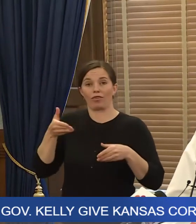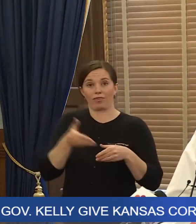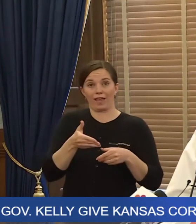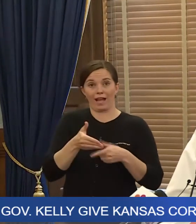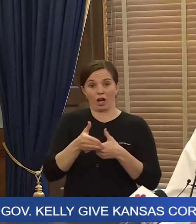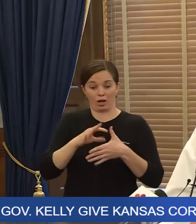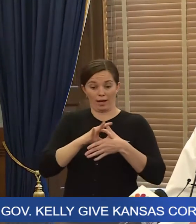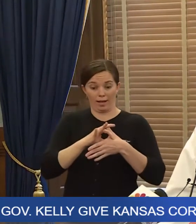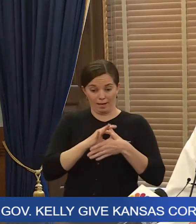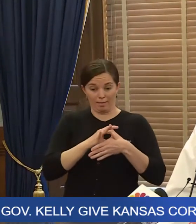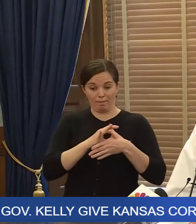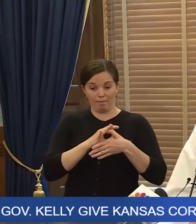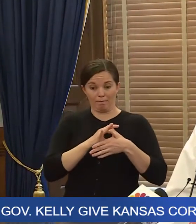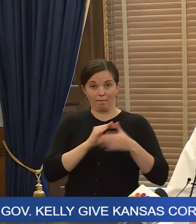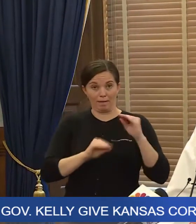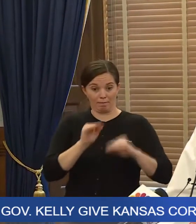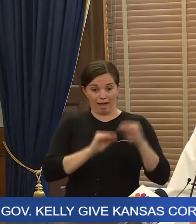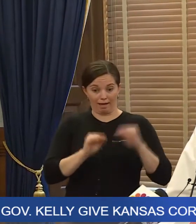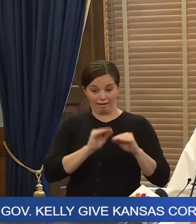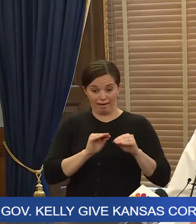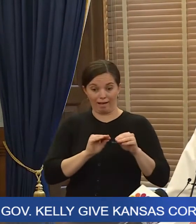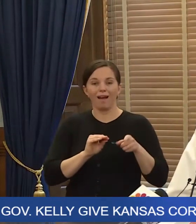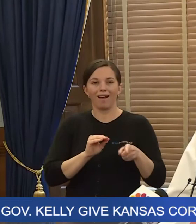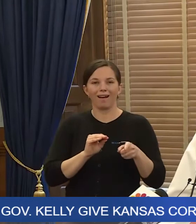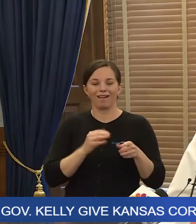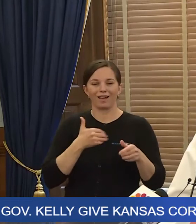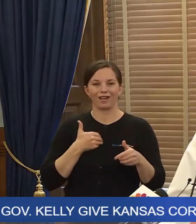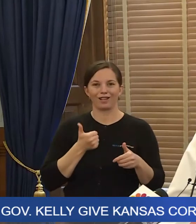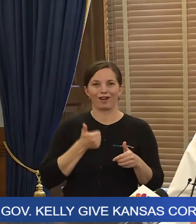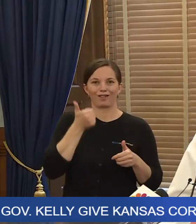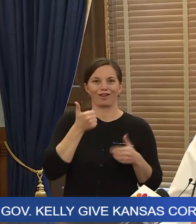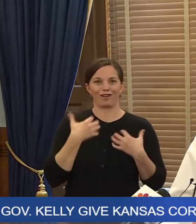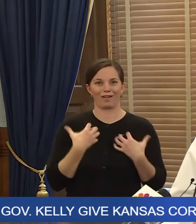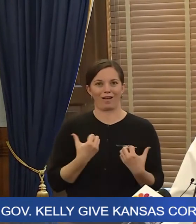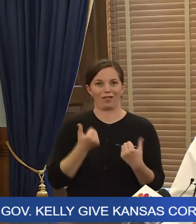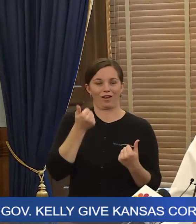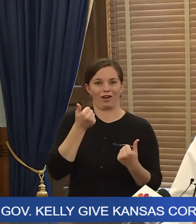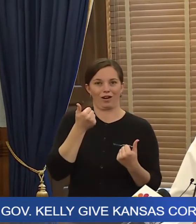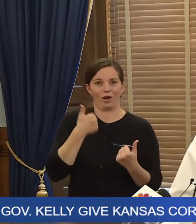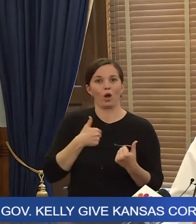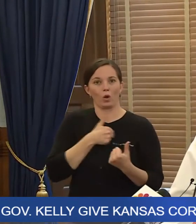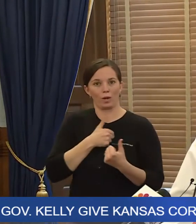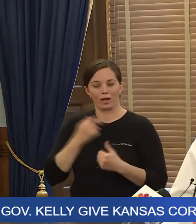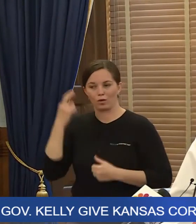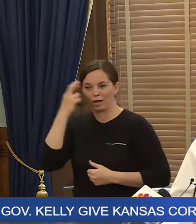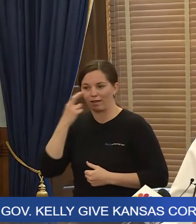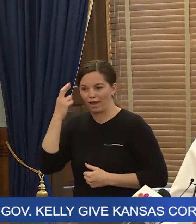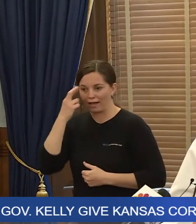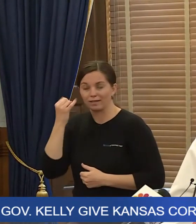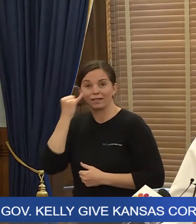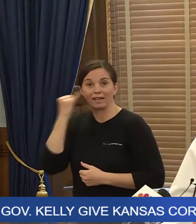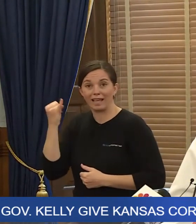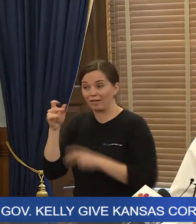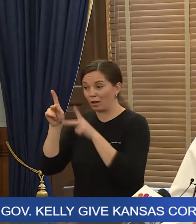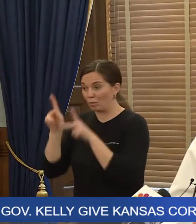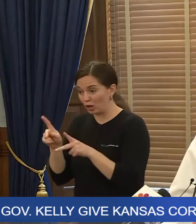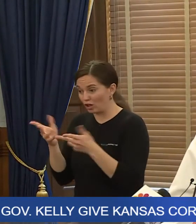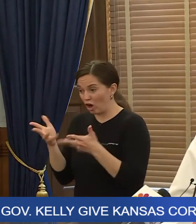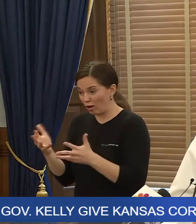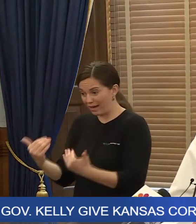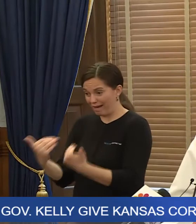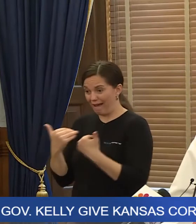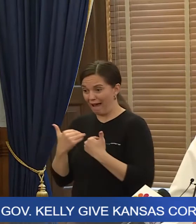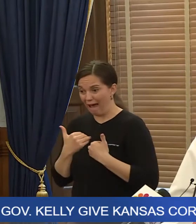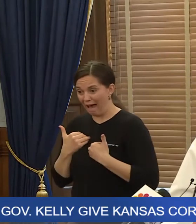younger and healthier. One of the things we're finding a lot of clarity about is that people that have concomitant medical conditions are